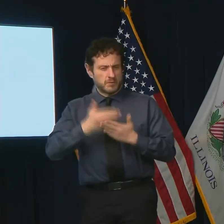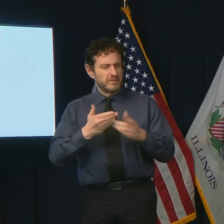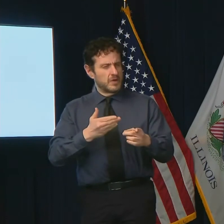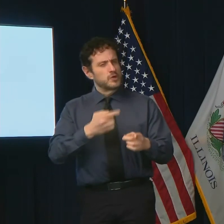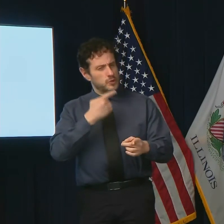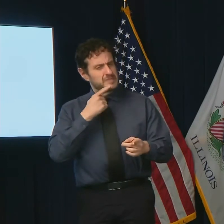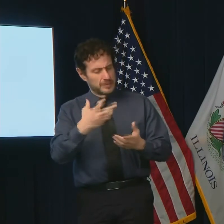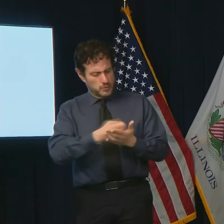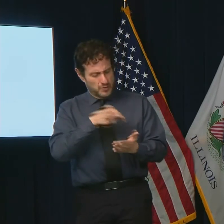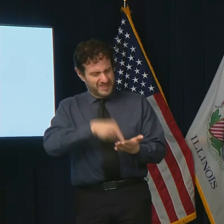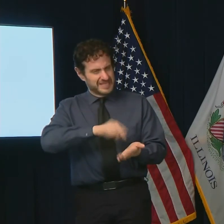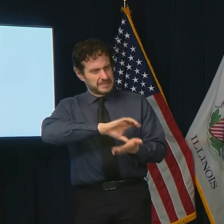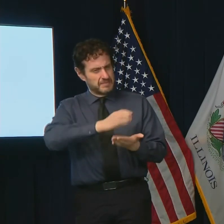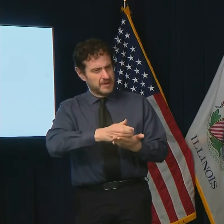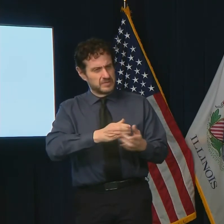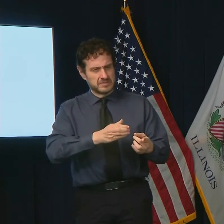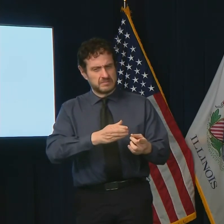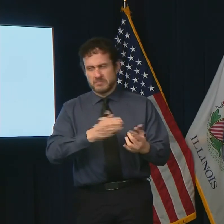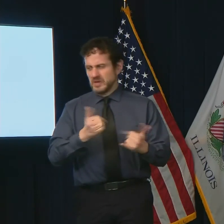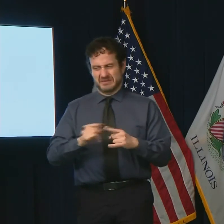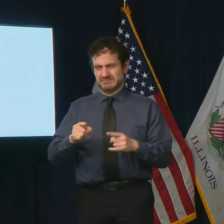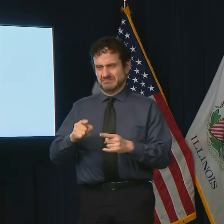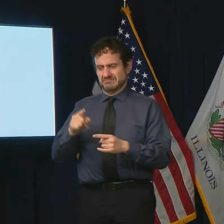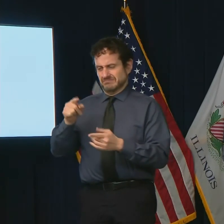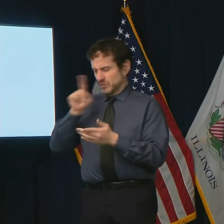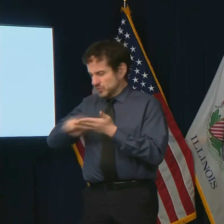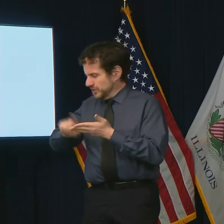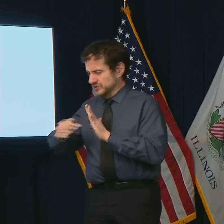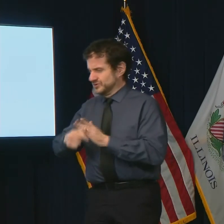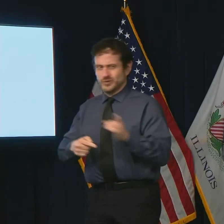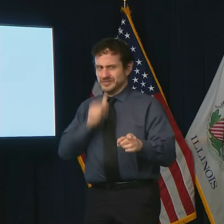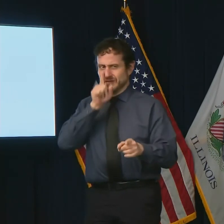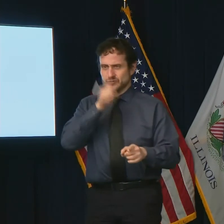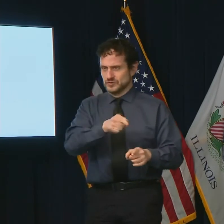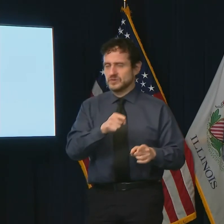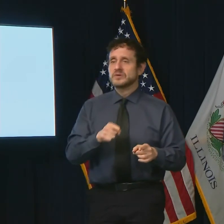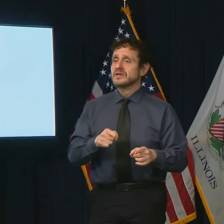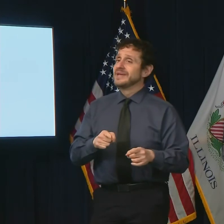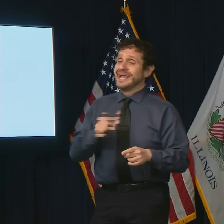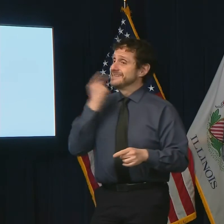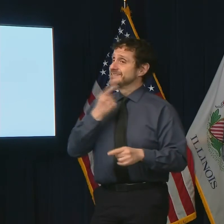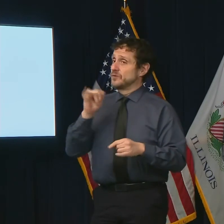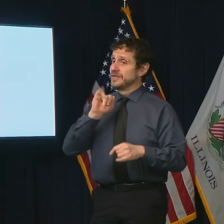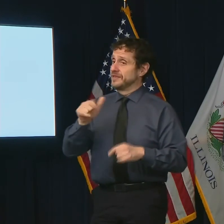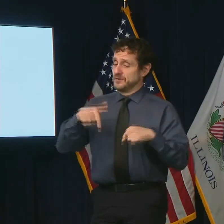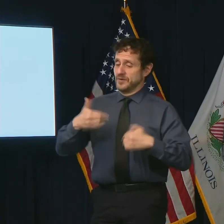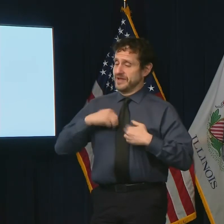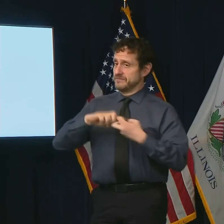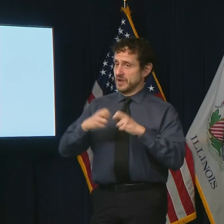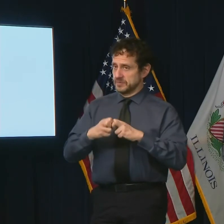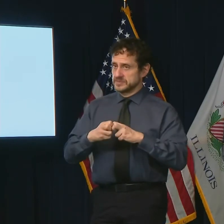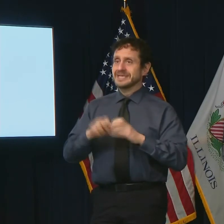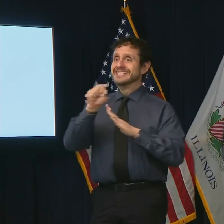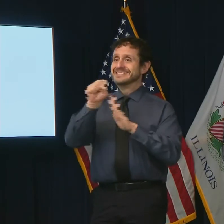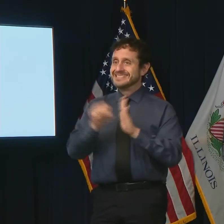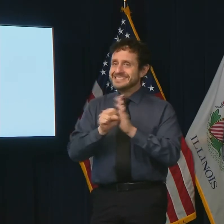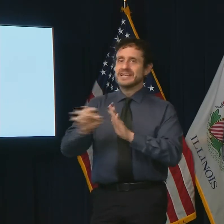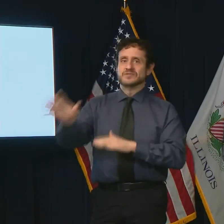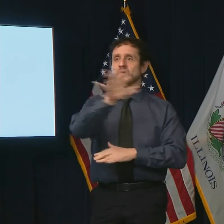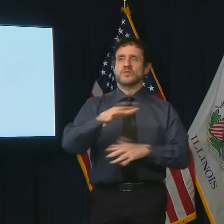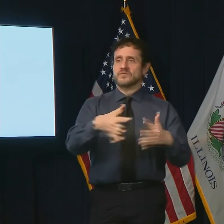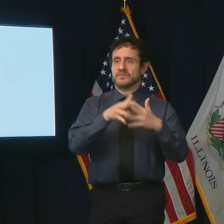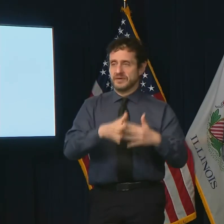Illinois is not the only state that has faced challenges with this. This is an enormous problem across the country. The program itself was